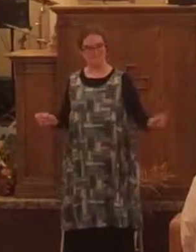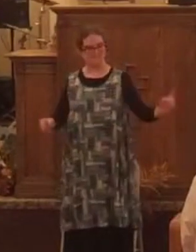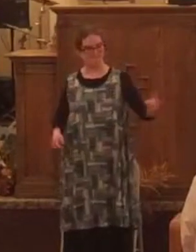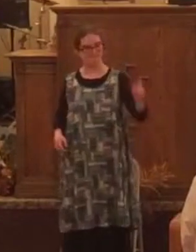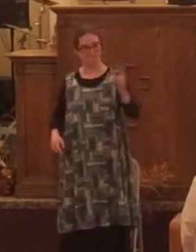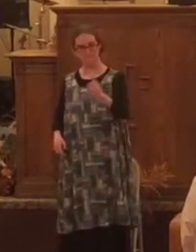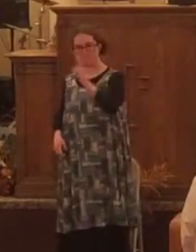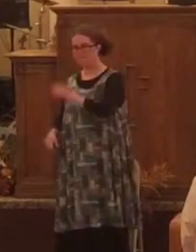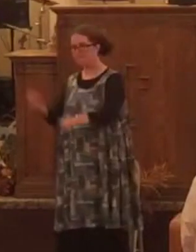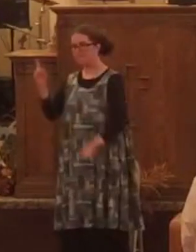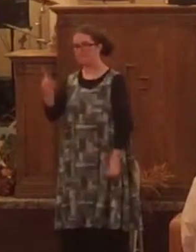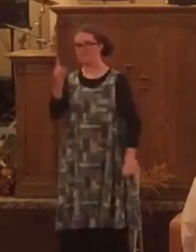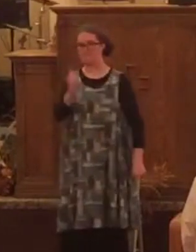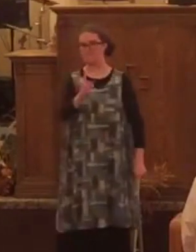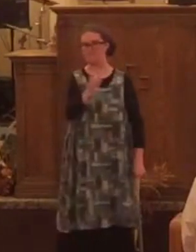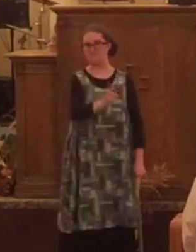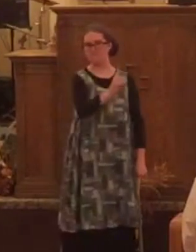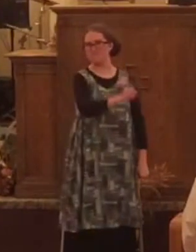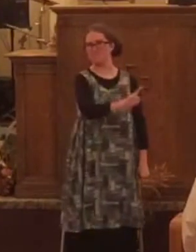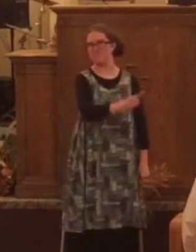pit.